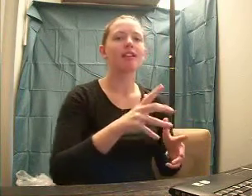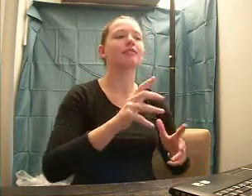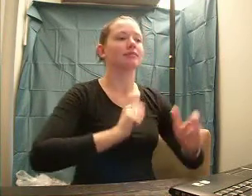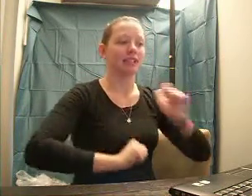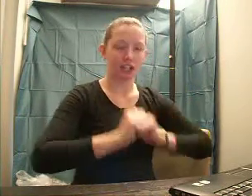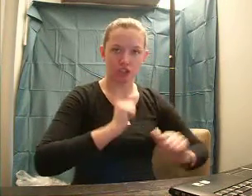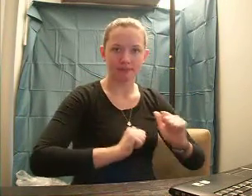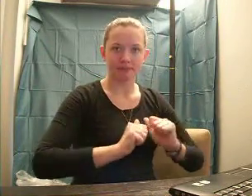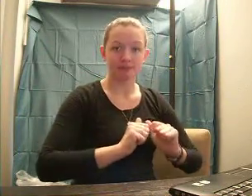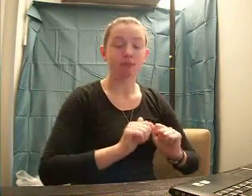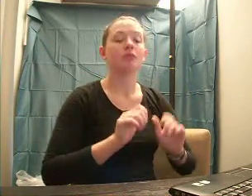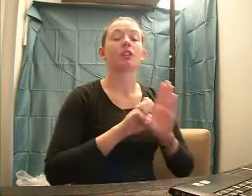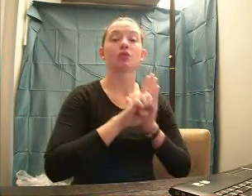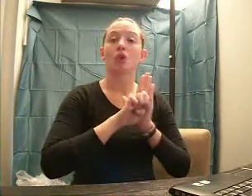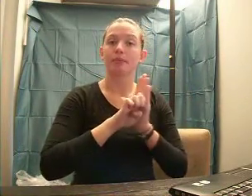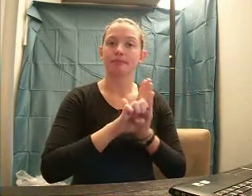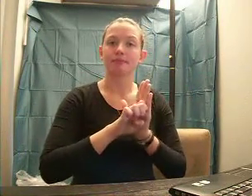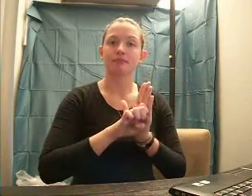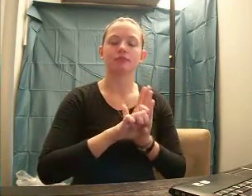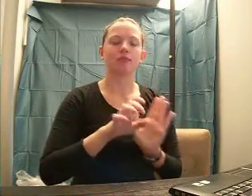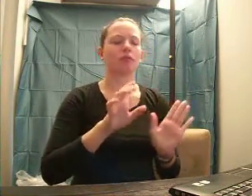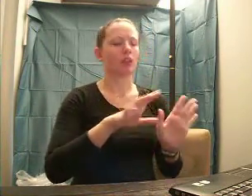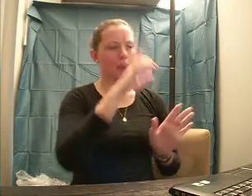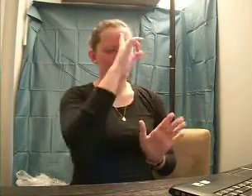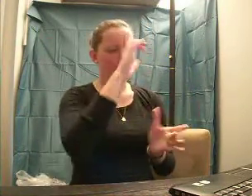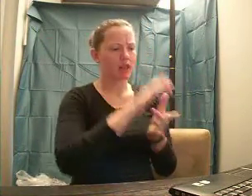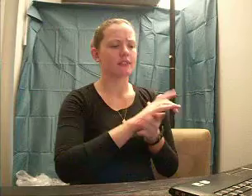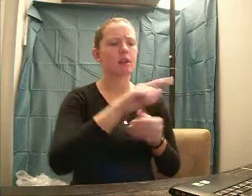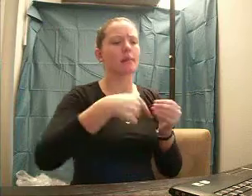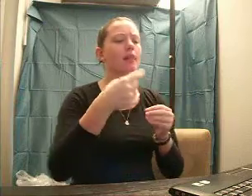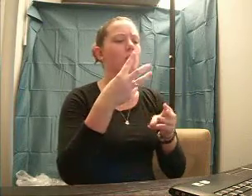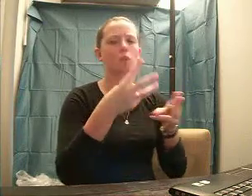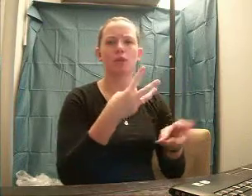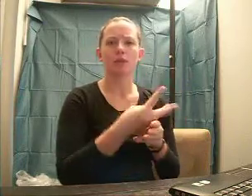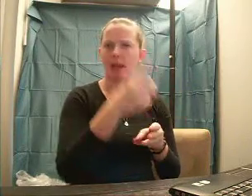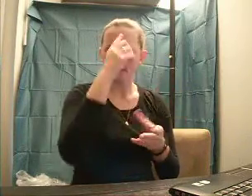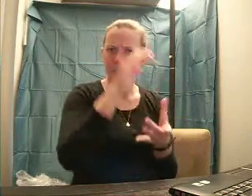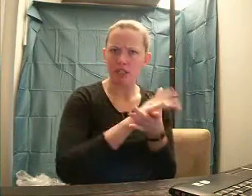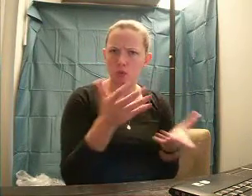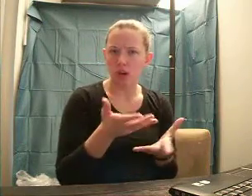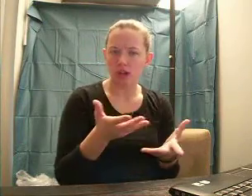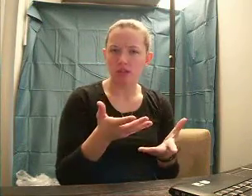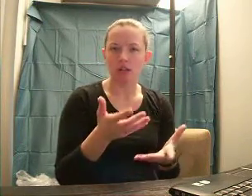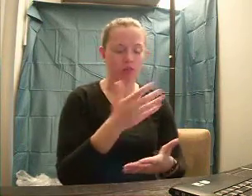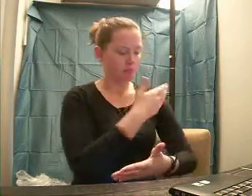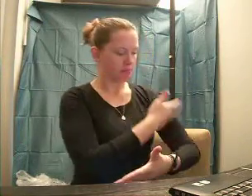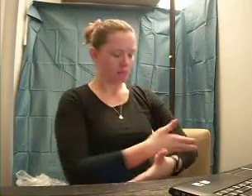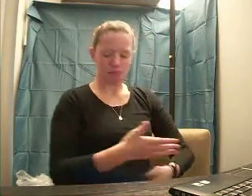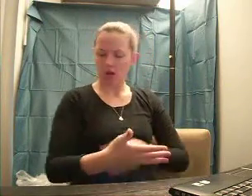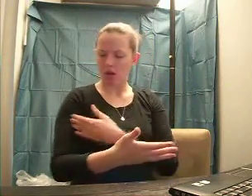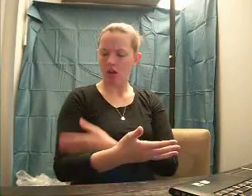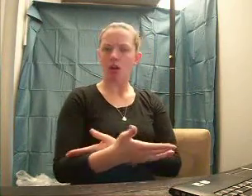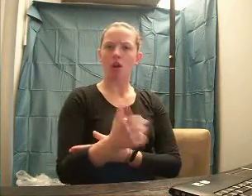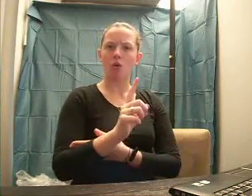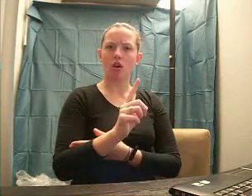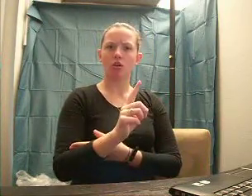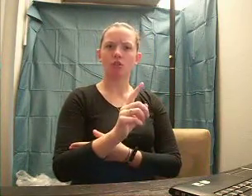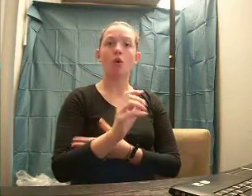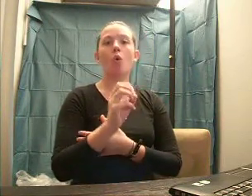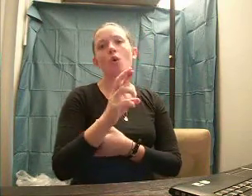to generate beliefs about the world. So what are beliefs? Beliefs could be, well, where are my arms in space? Am I looking at a cat or a fox? But we're going